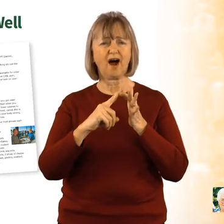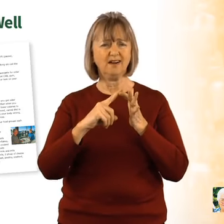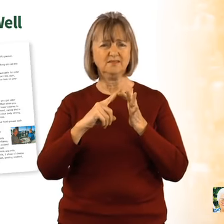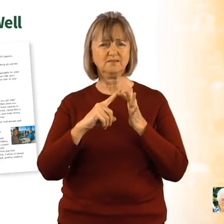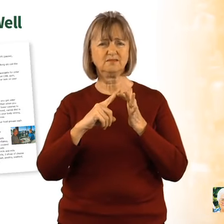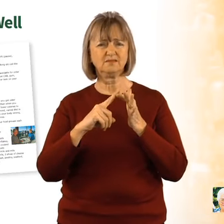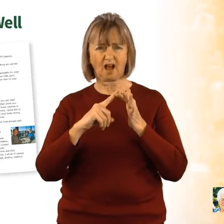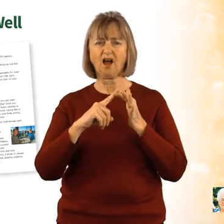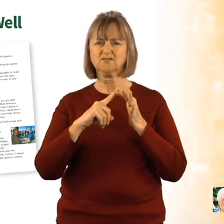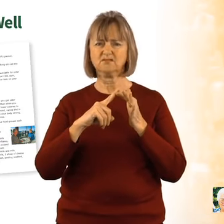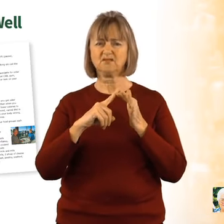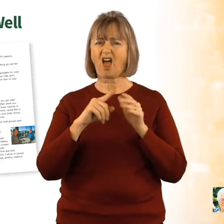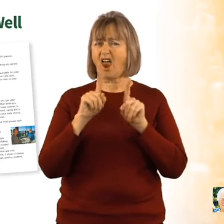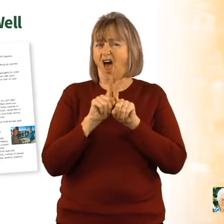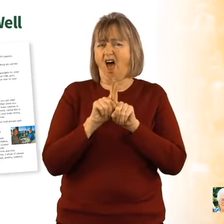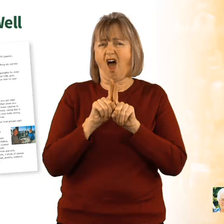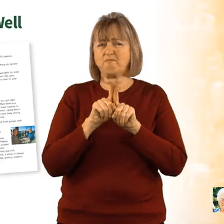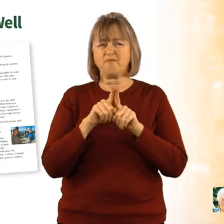Have plenty of high-fibre foods,